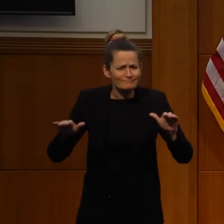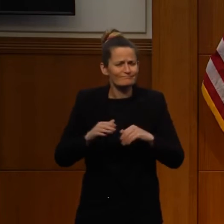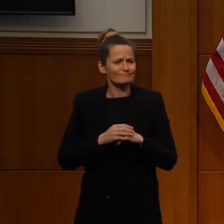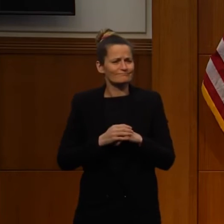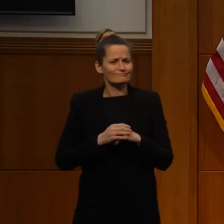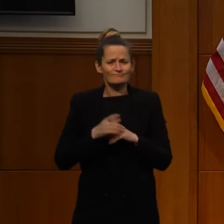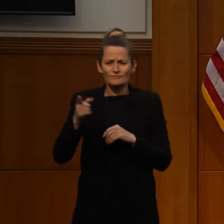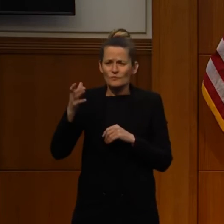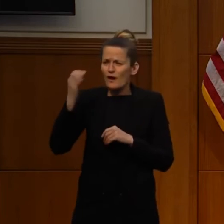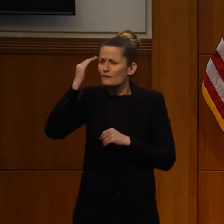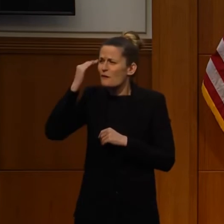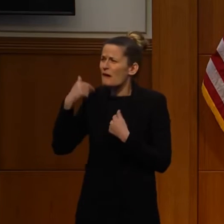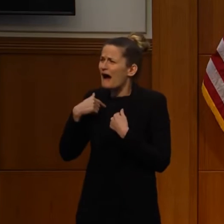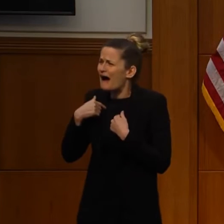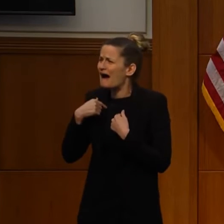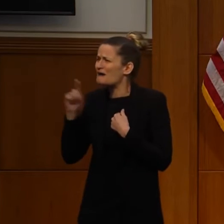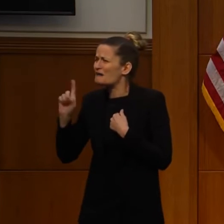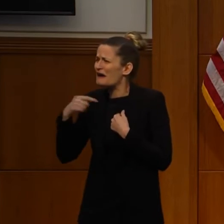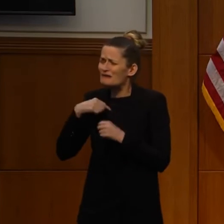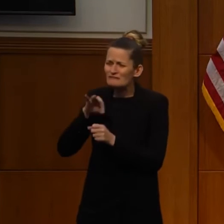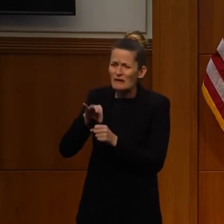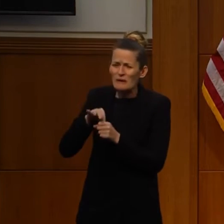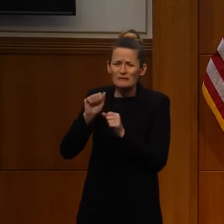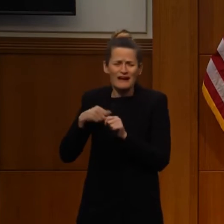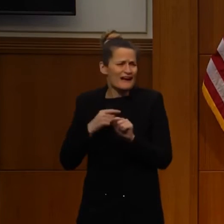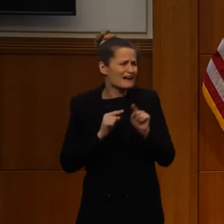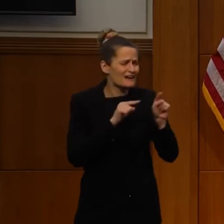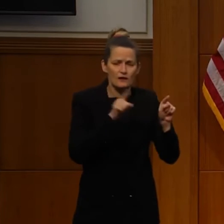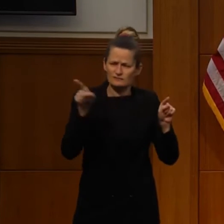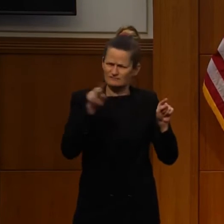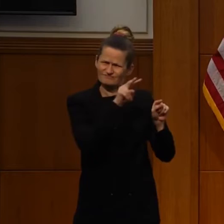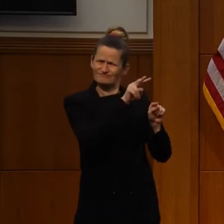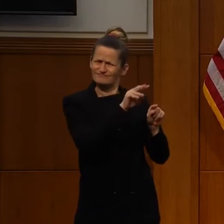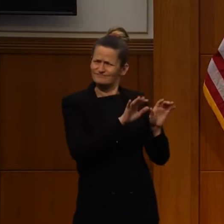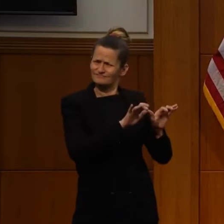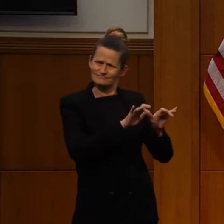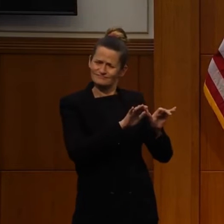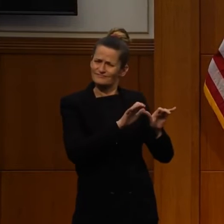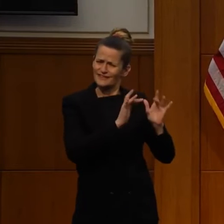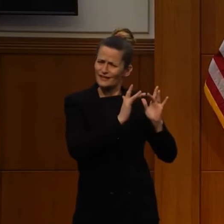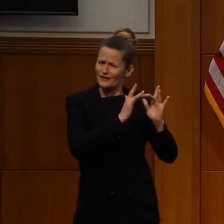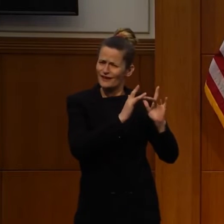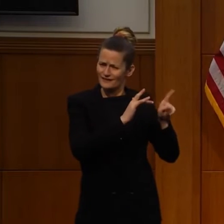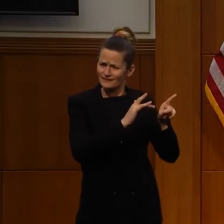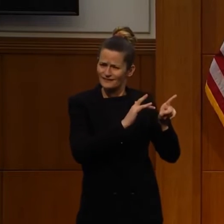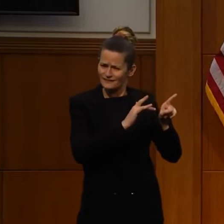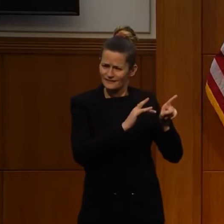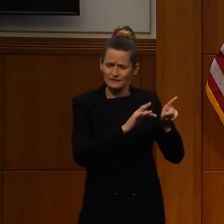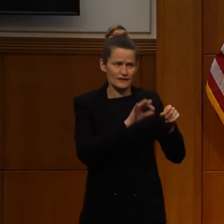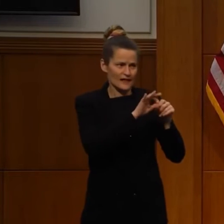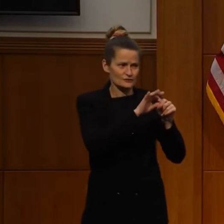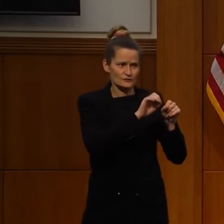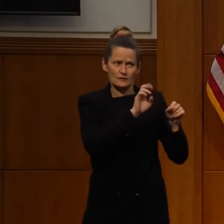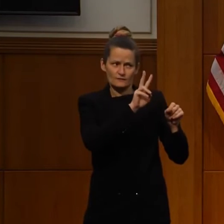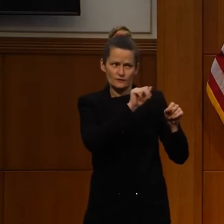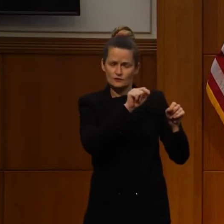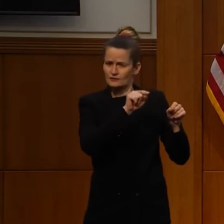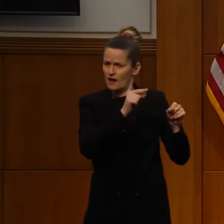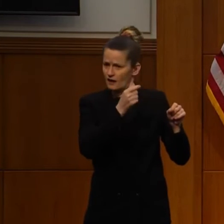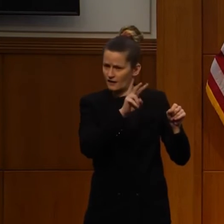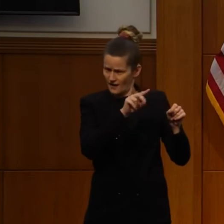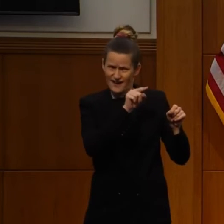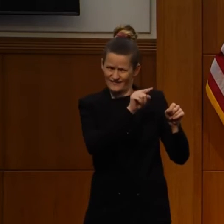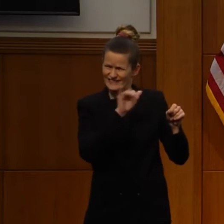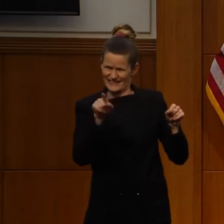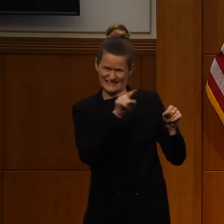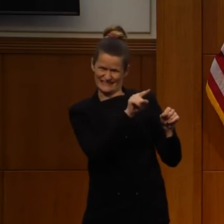go to vote.virginia.gov and find a polling lookup device there that you can type your address in. It will